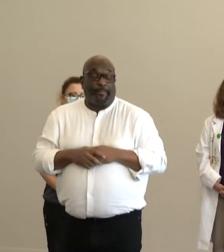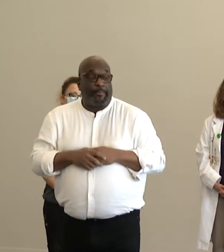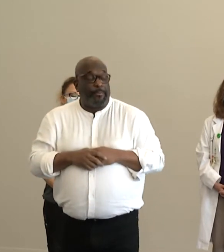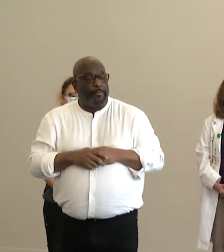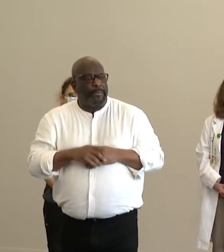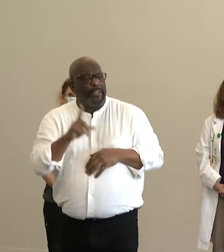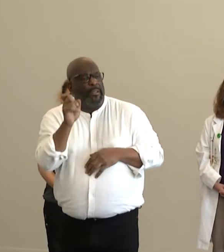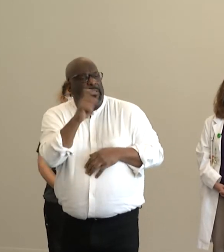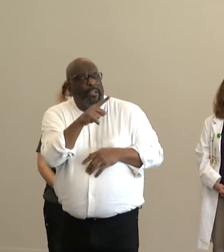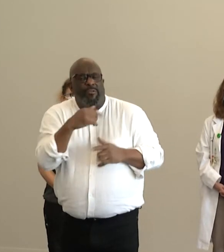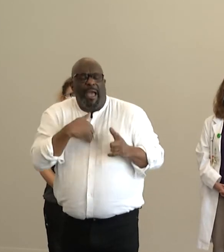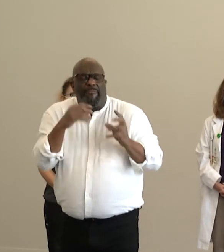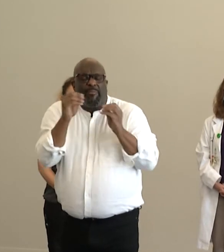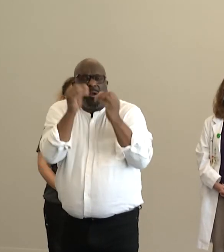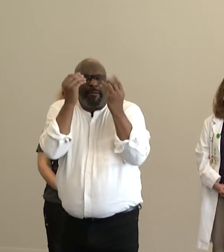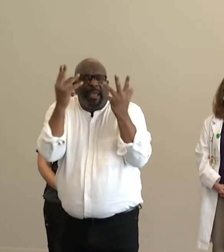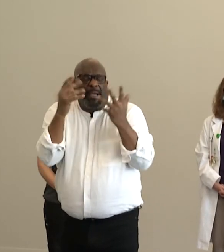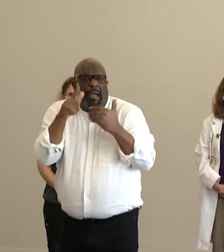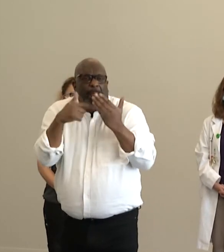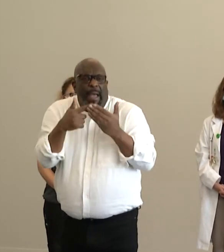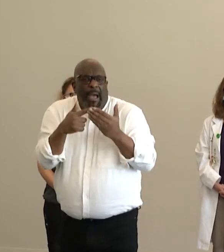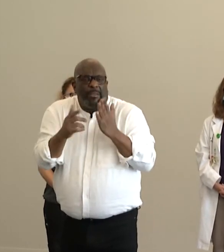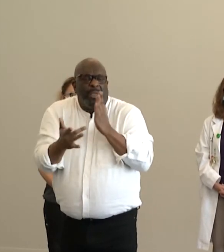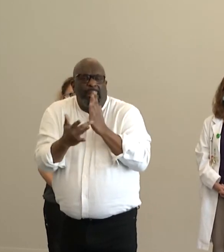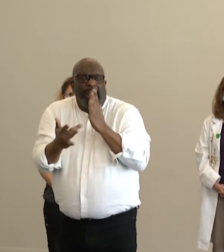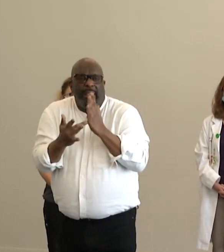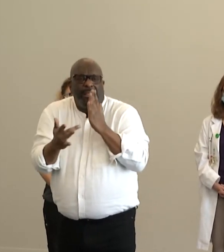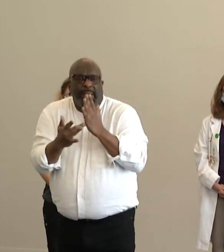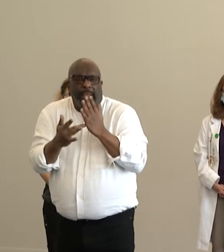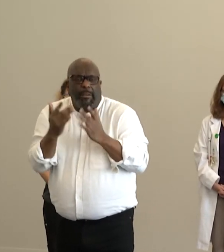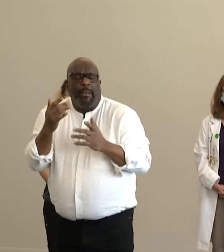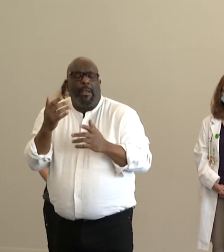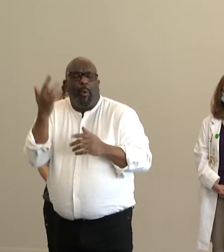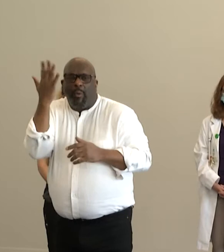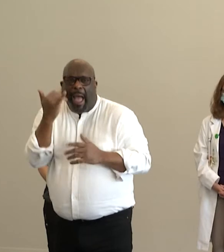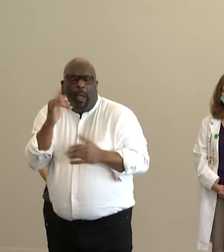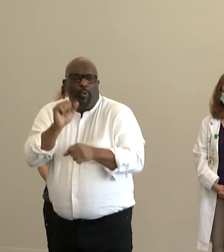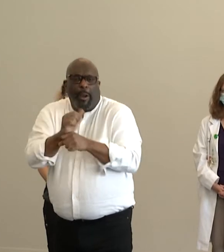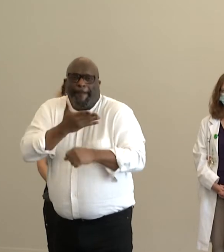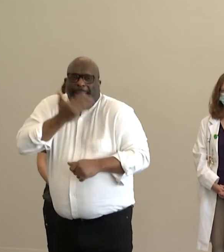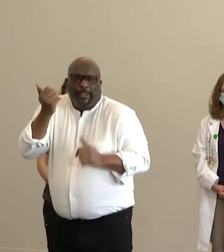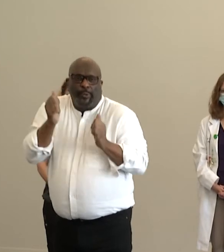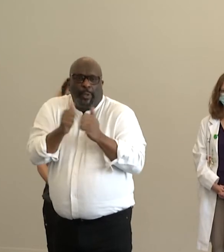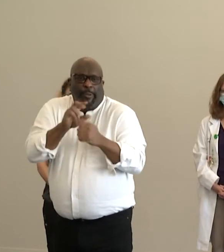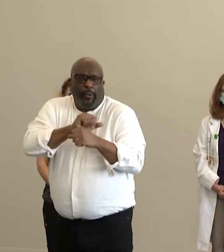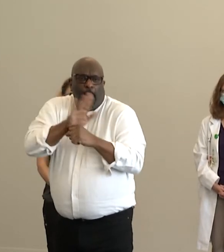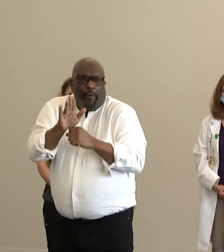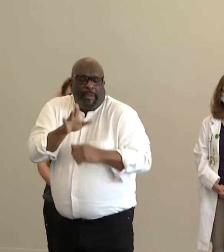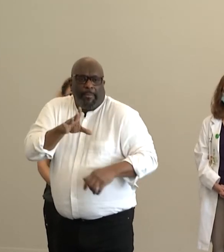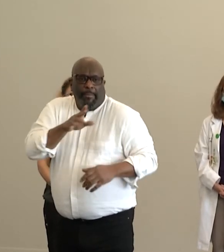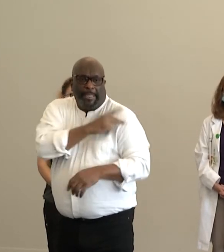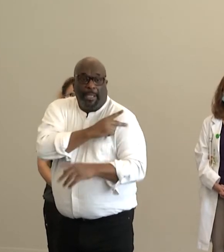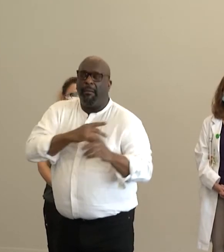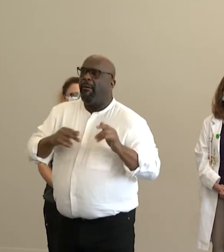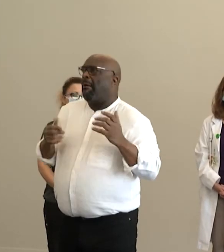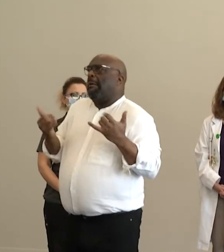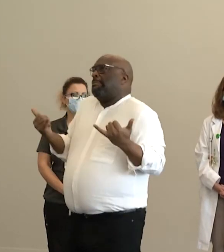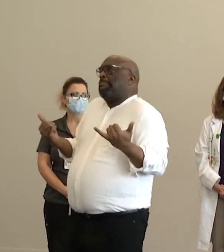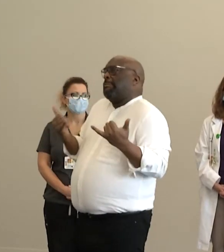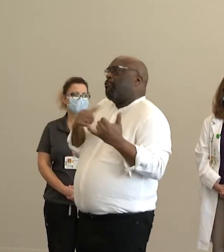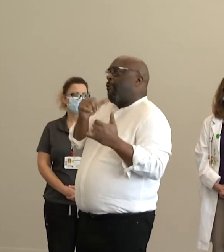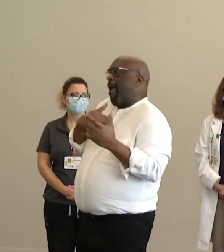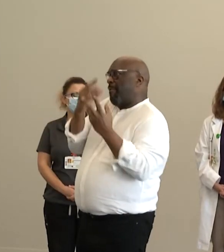Do you have any details on what about the technology makes it optimized for COVID patients? Not at this time. They're starting this